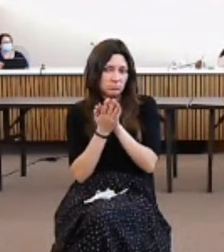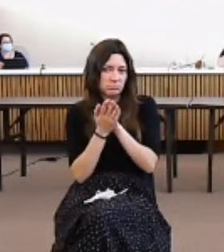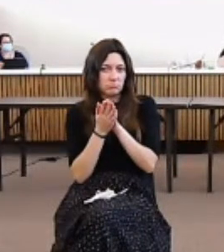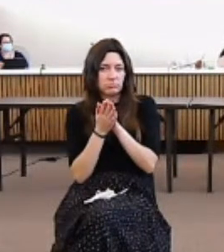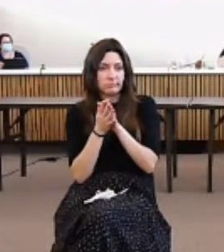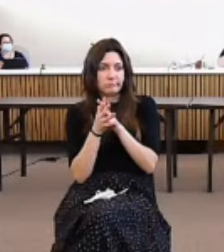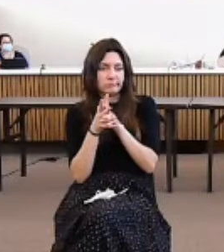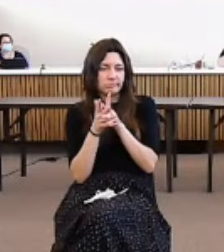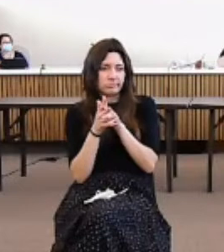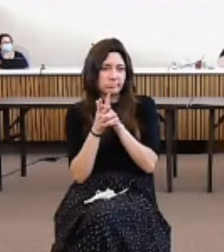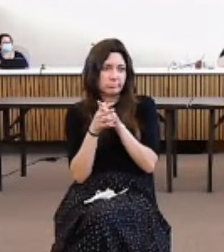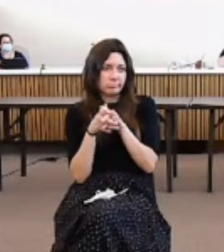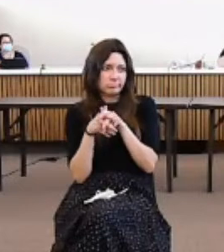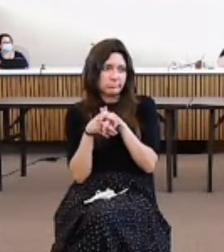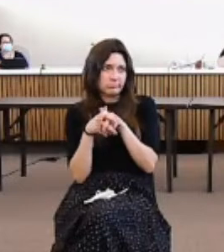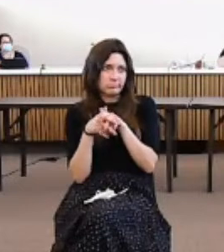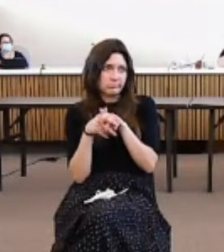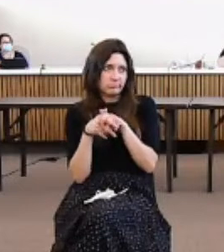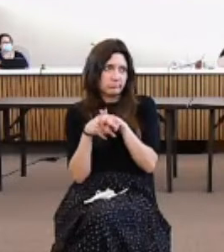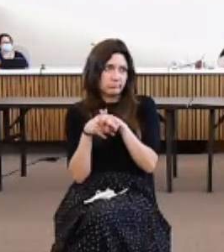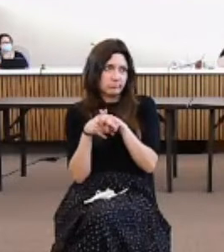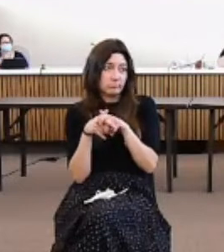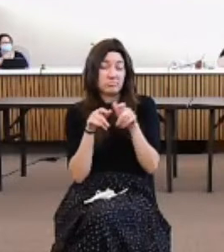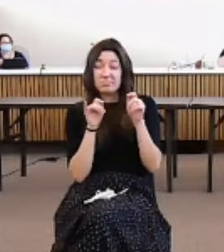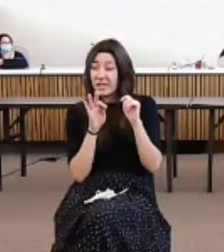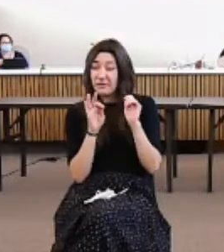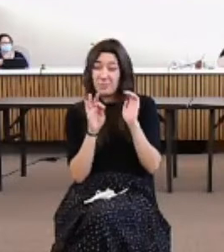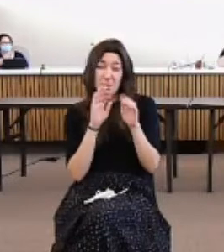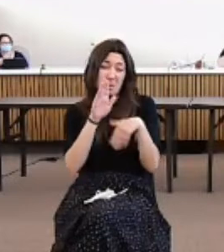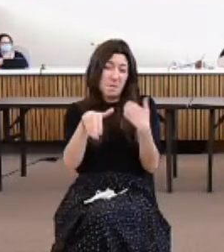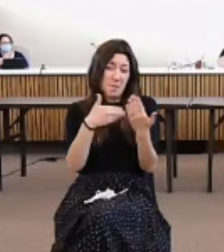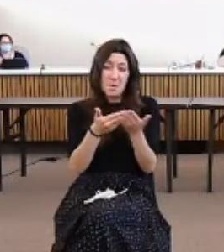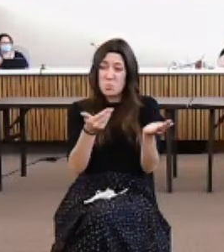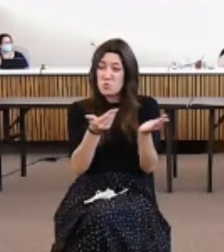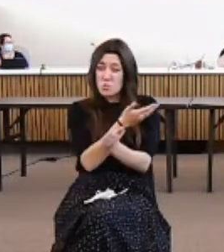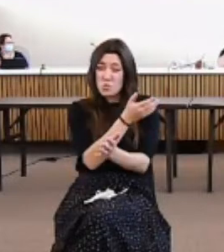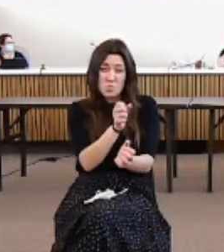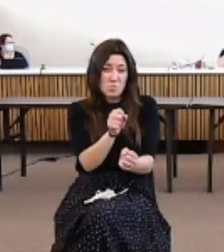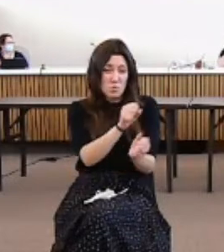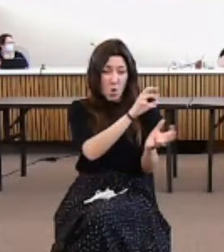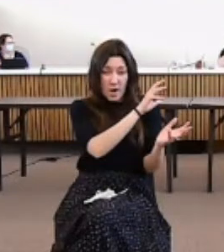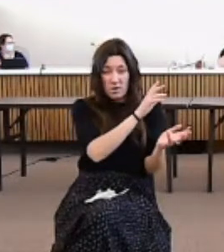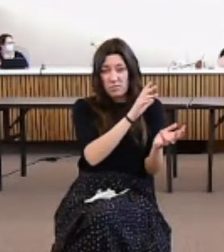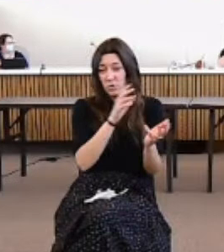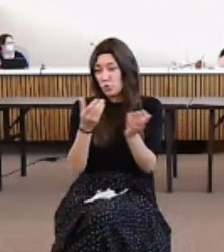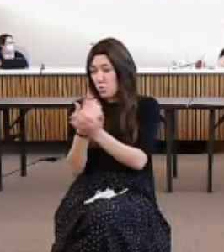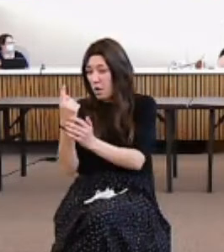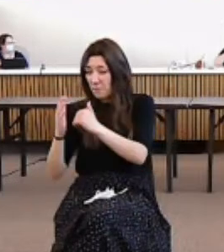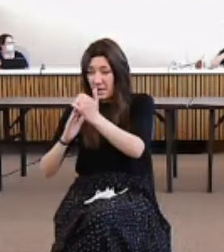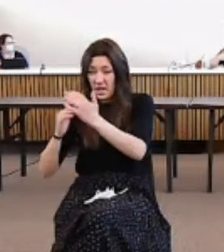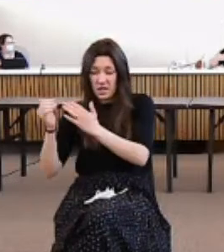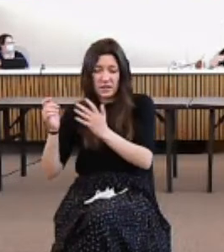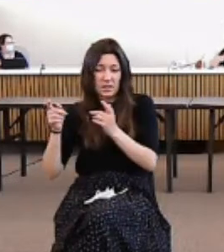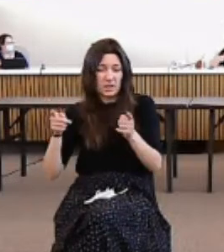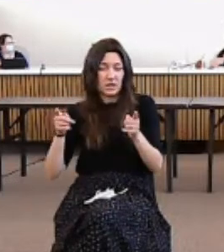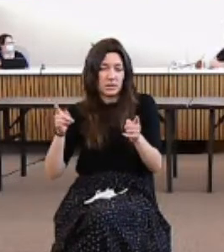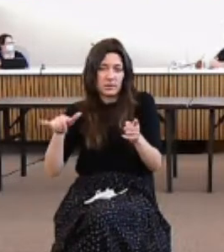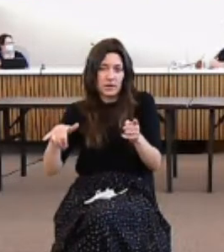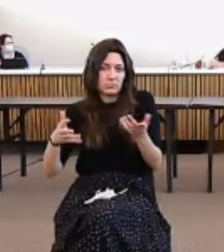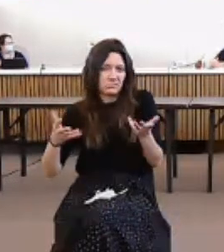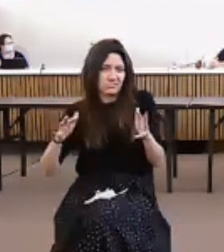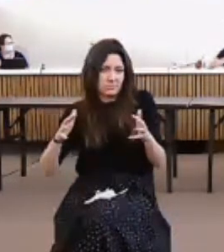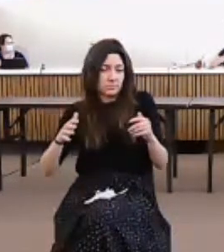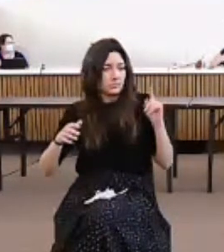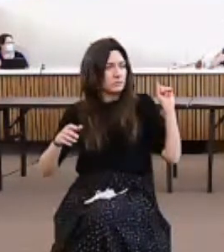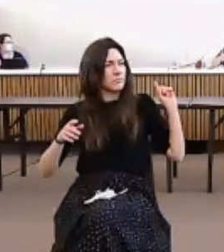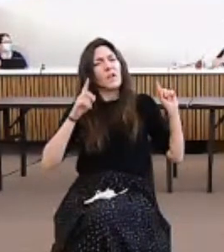for, you know, a completely new use. Okay. Or if it was significantly different use. So again, for Yeah. instance, when Chick-fil-A